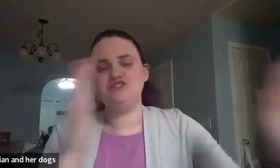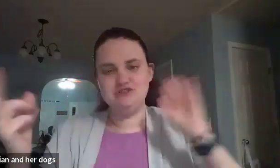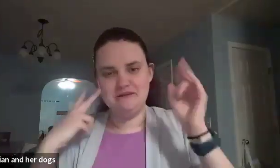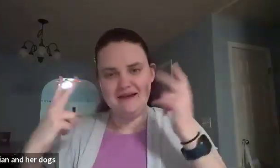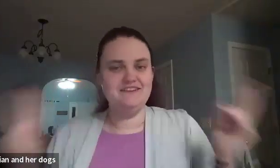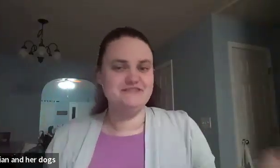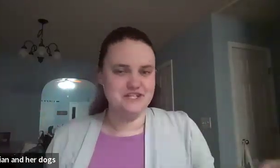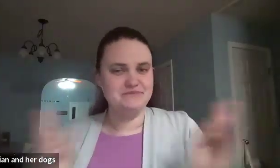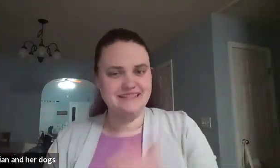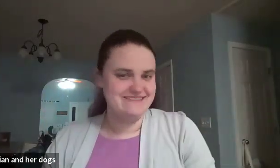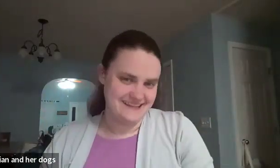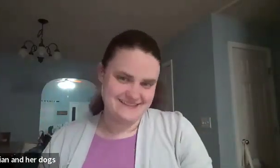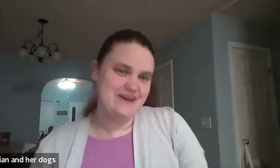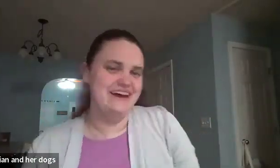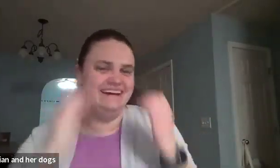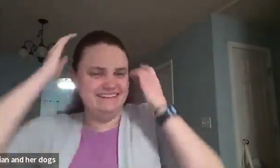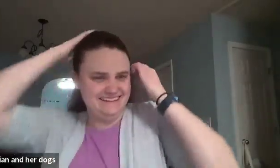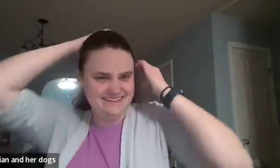just don't do it in my line of vision, please and thanks.